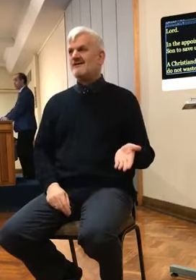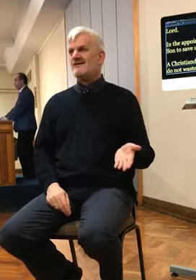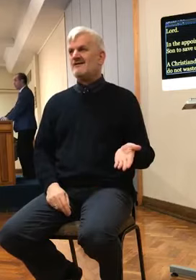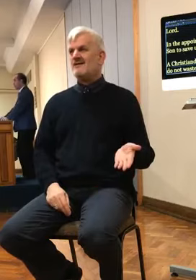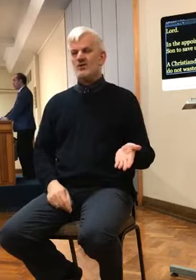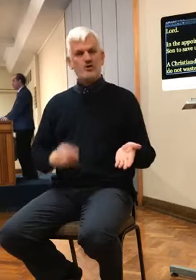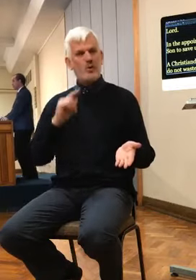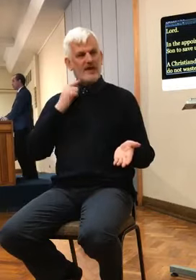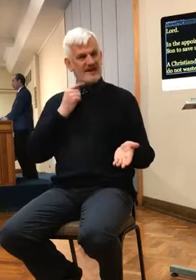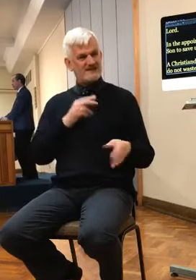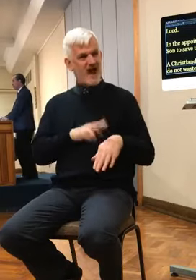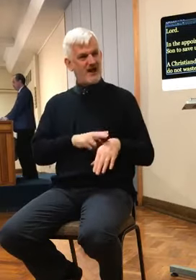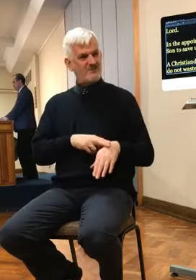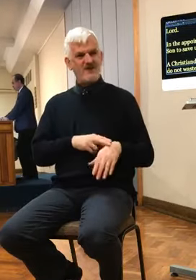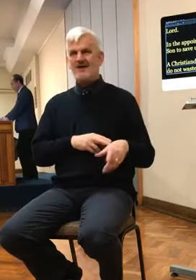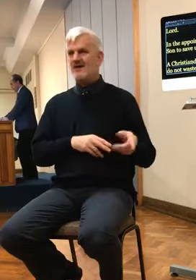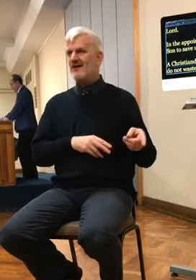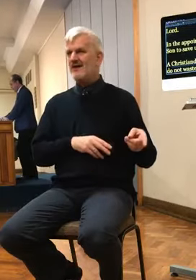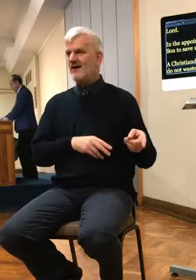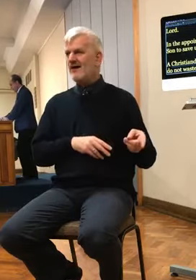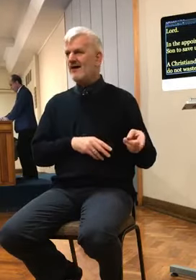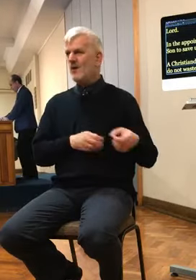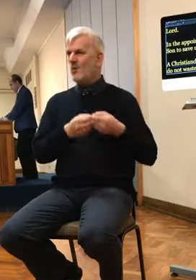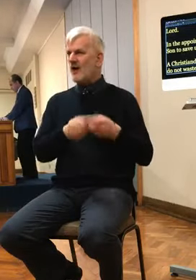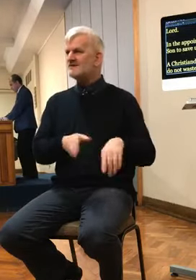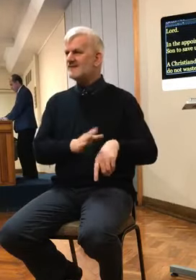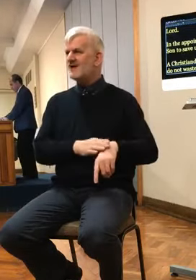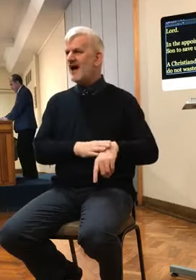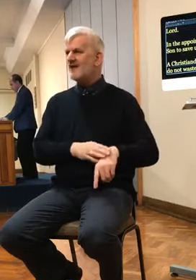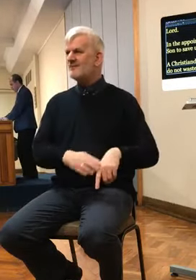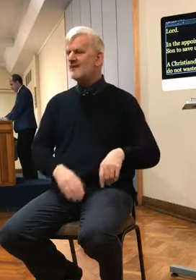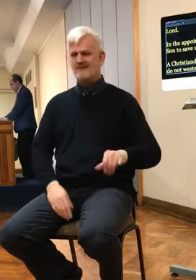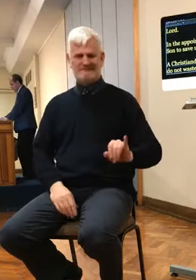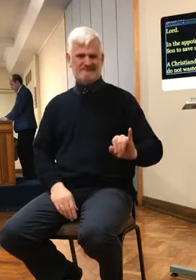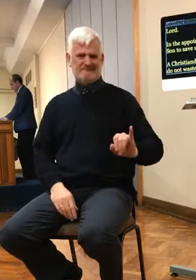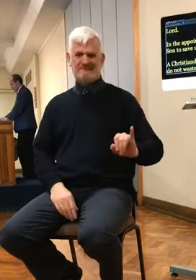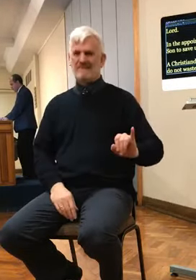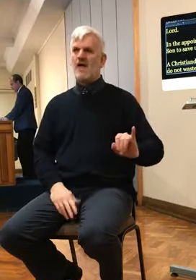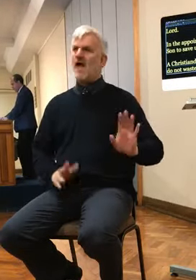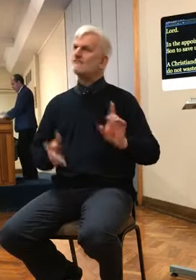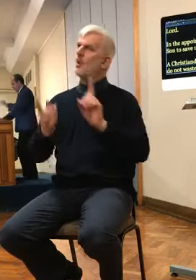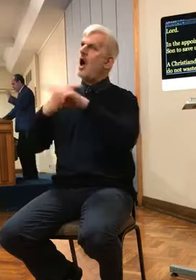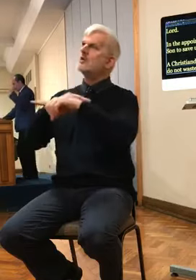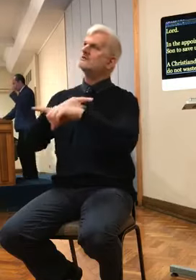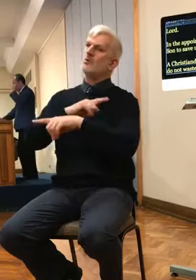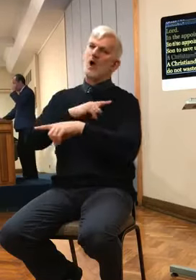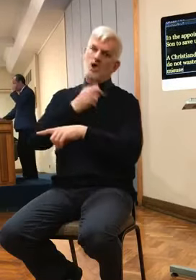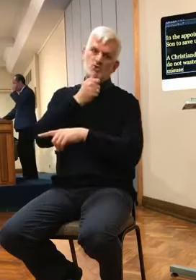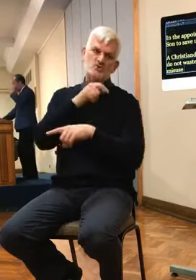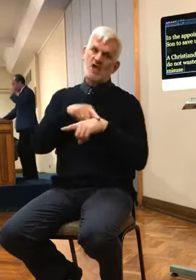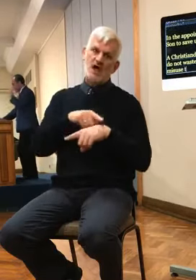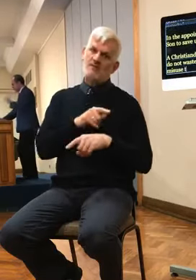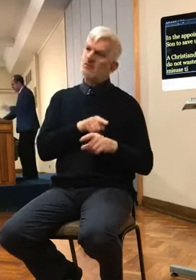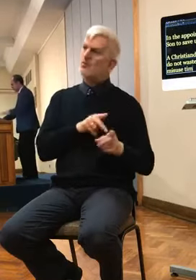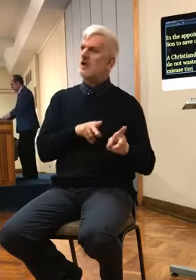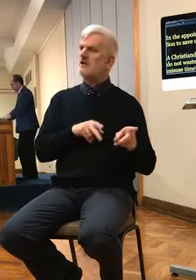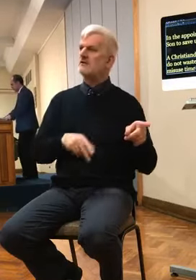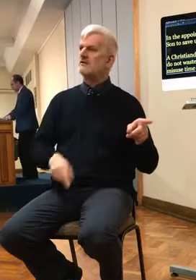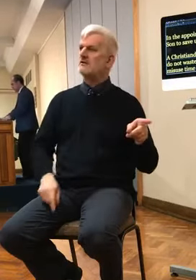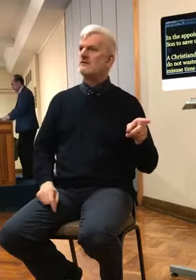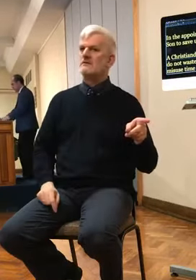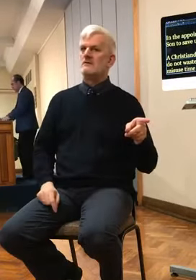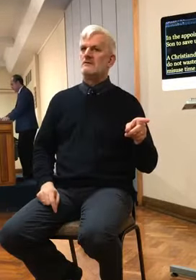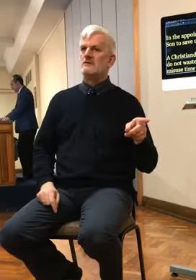time, just misusing time, he will give account before God. Now, I have to explain the word time